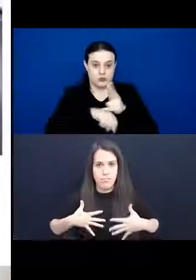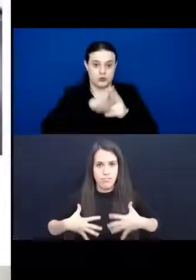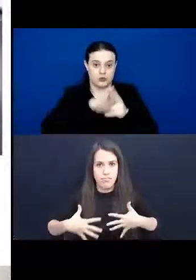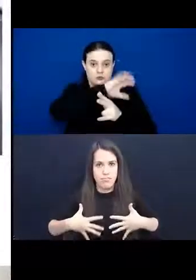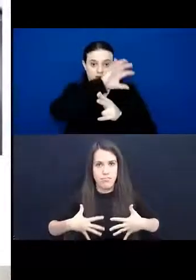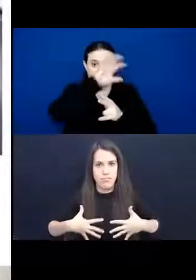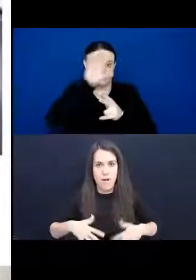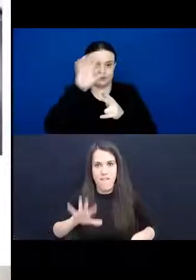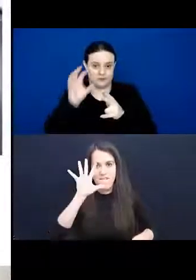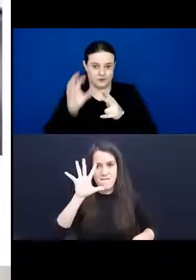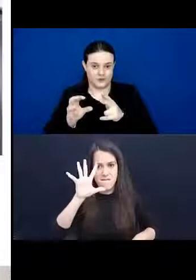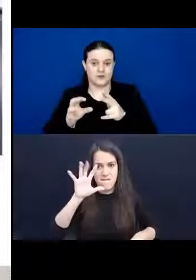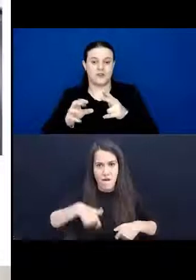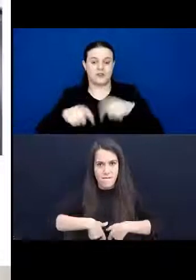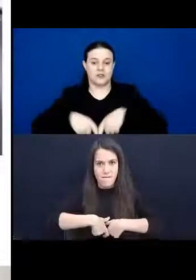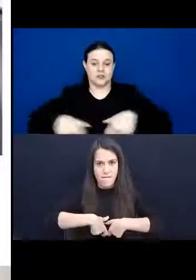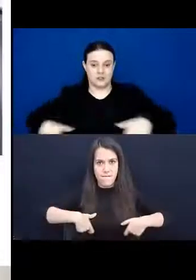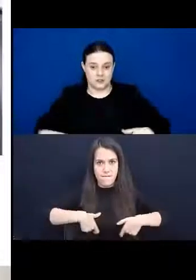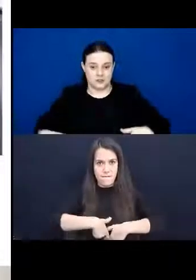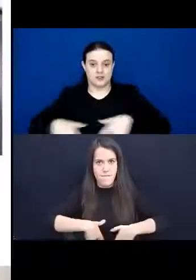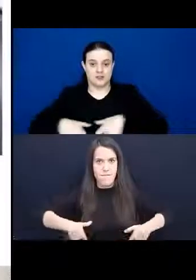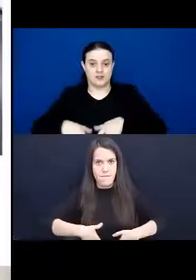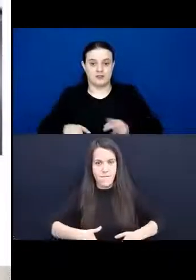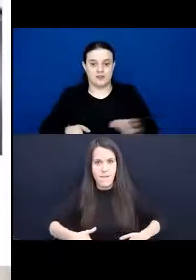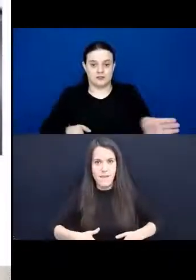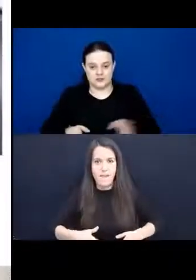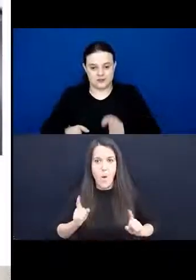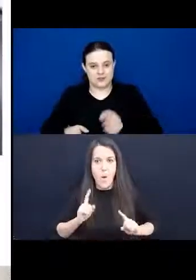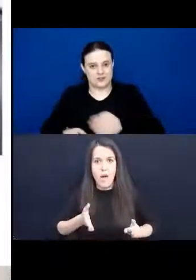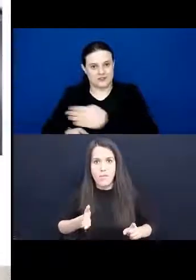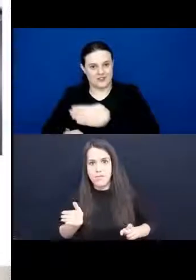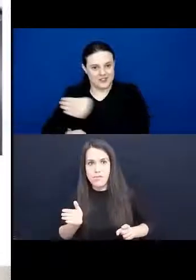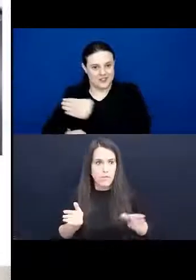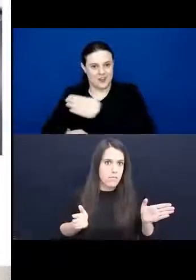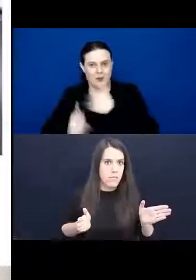are placed on the belt area that indicate the direction the player needs to follow.